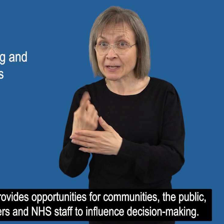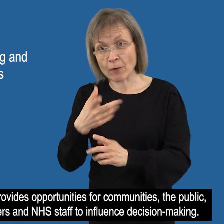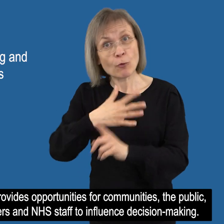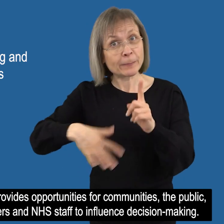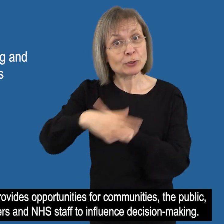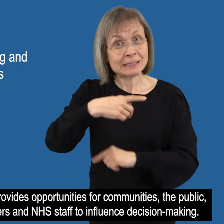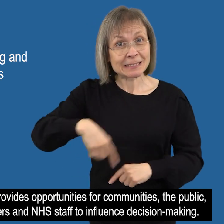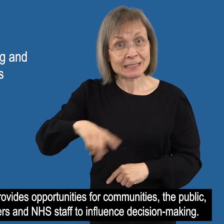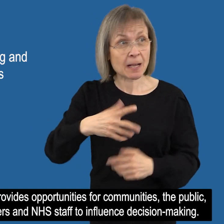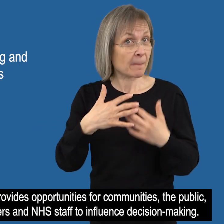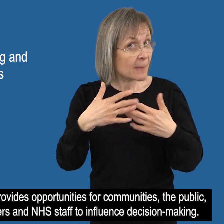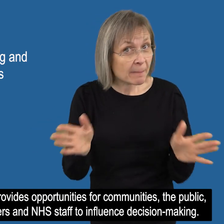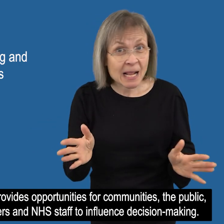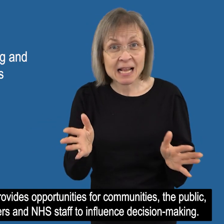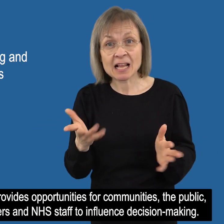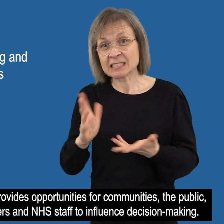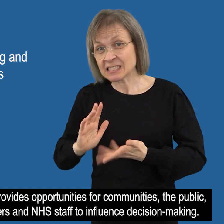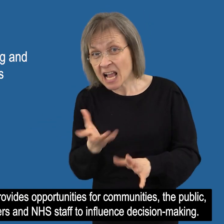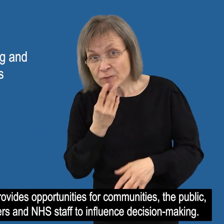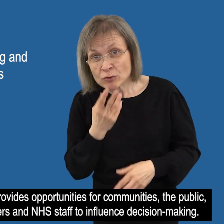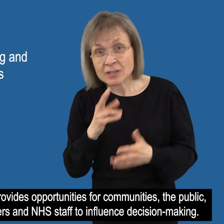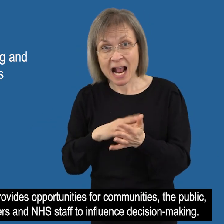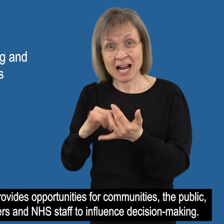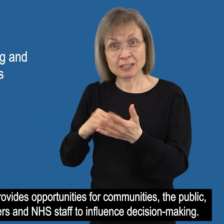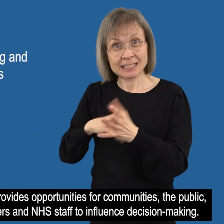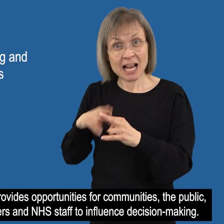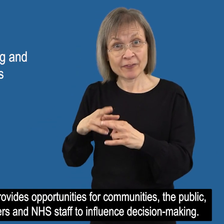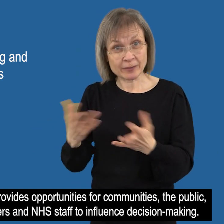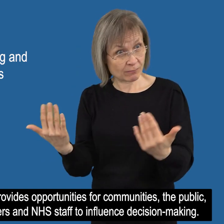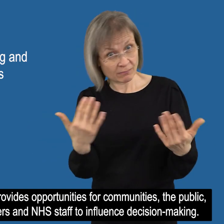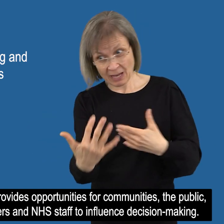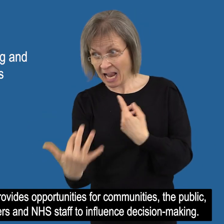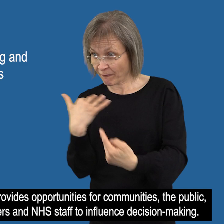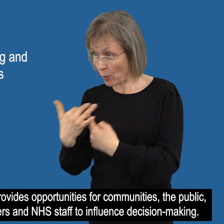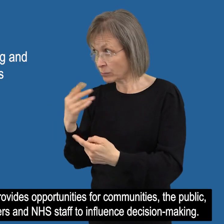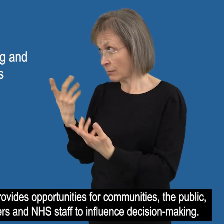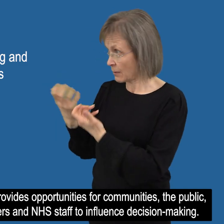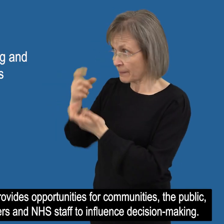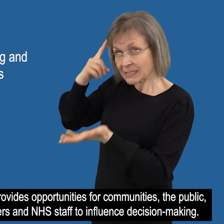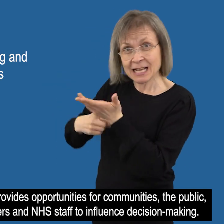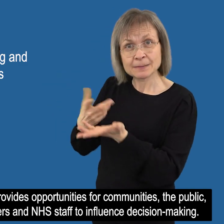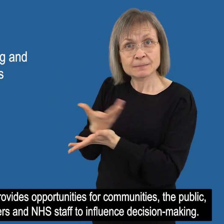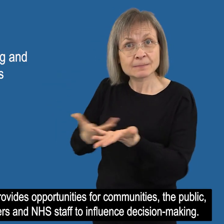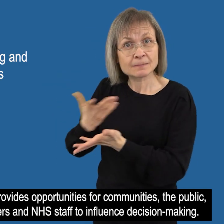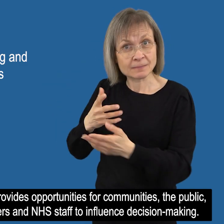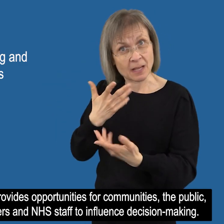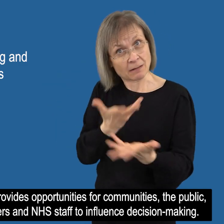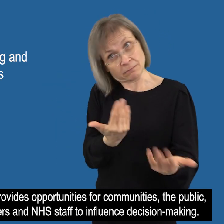The board provides opportunities for communities, the public, service users and NHS staff to influence decision